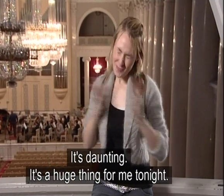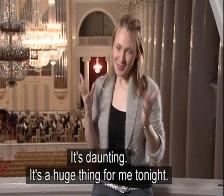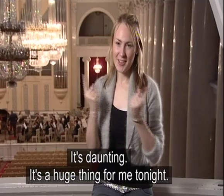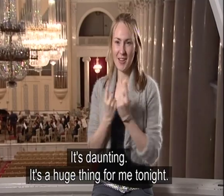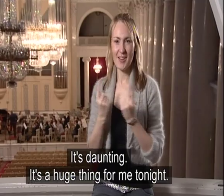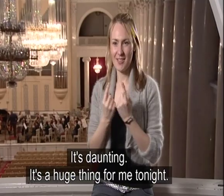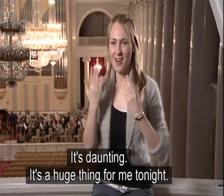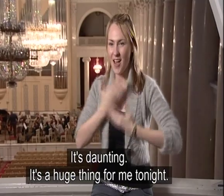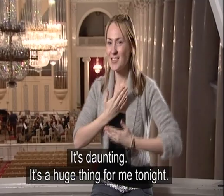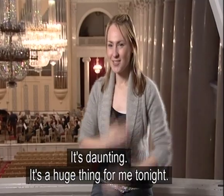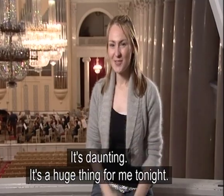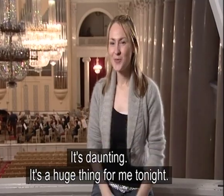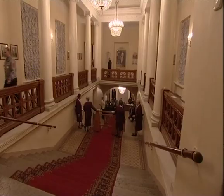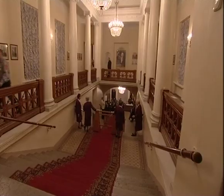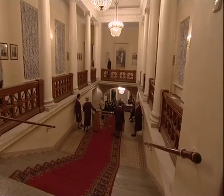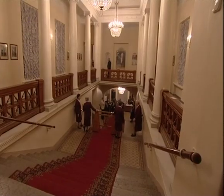huge thing for me tonight.